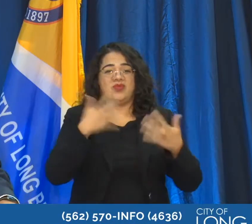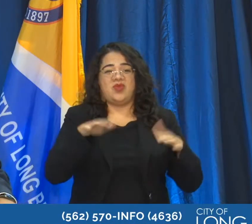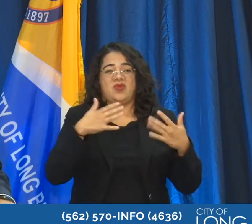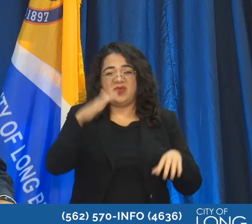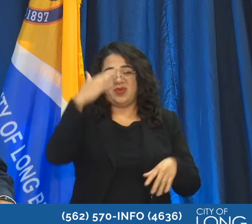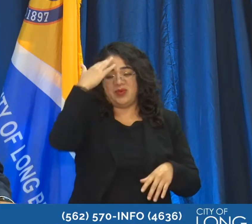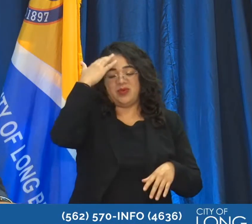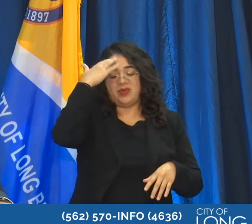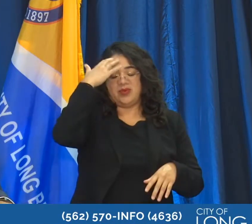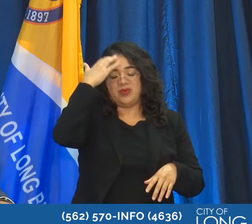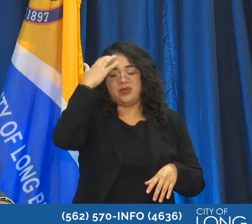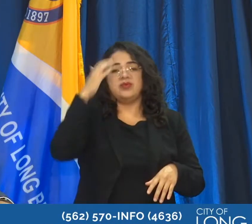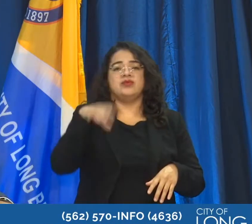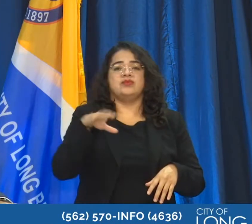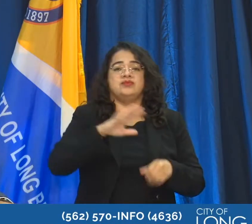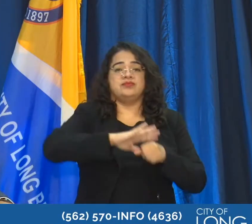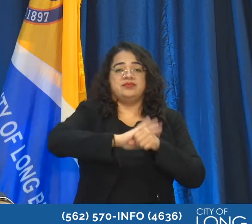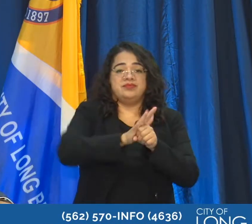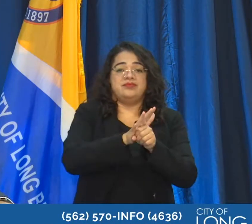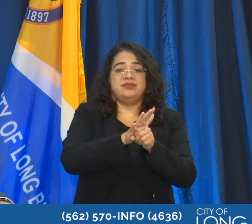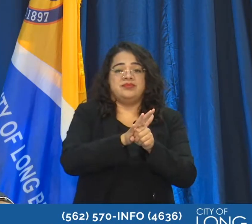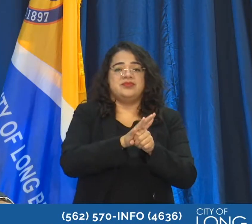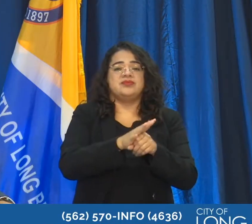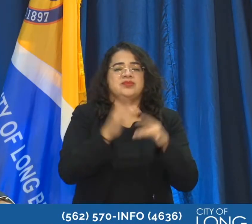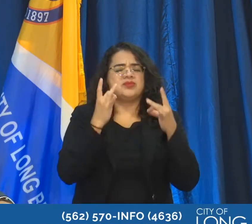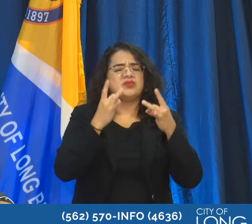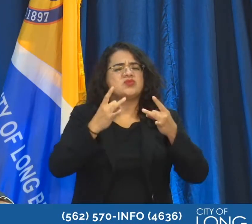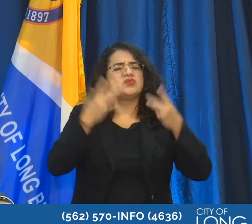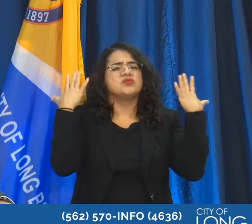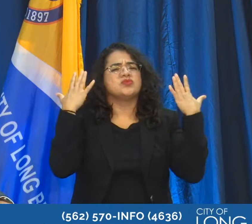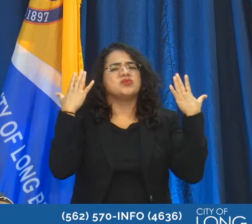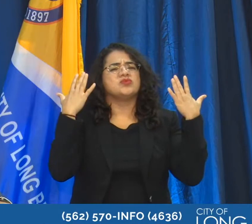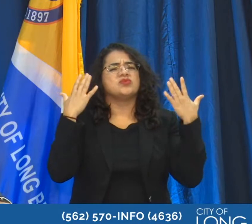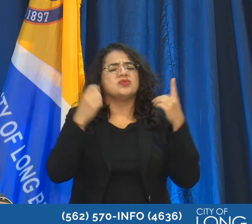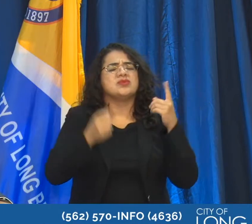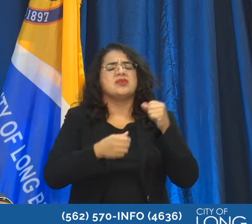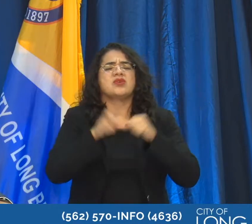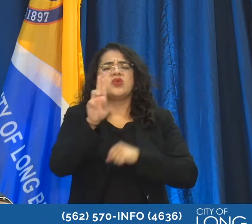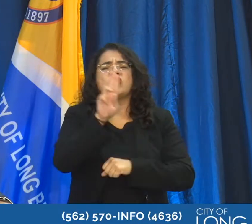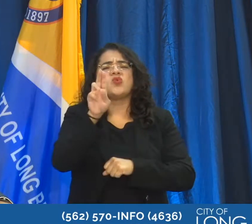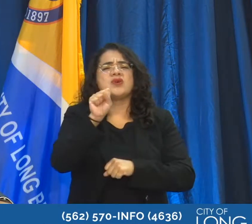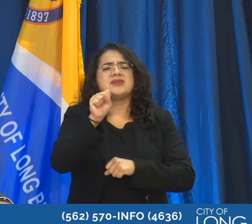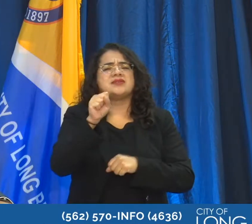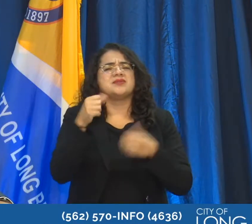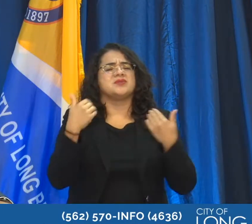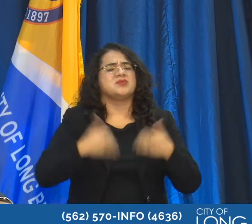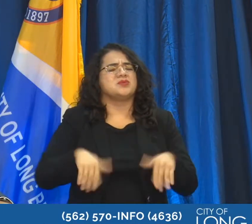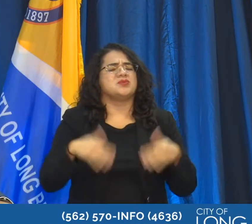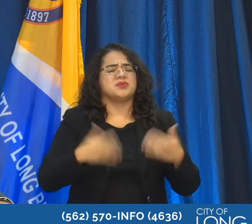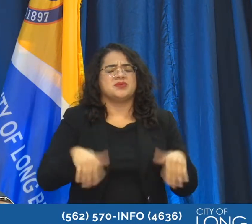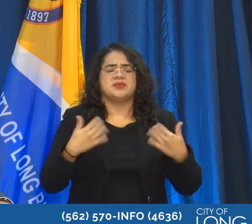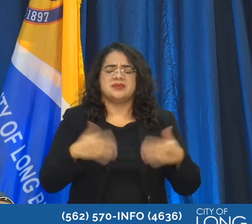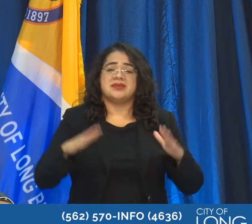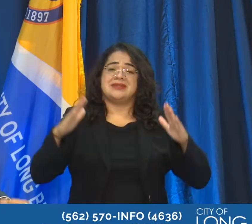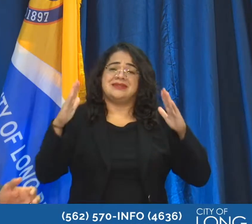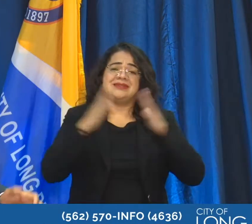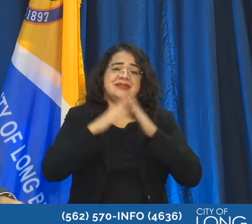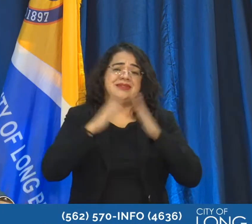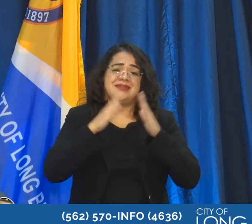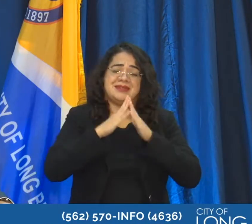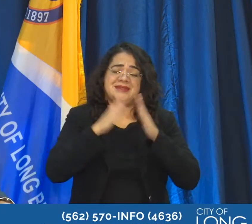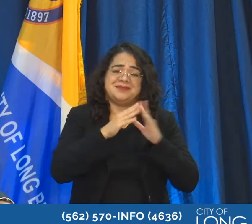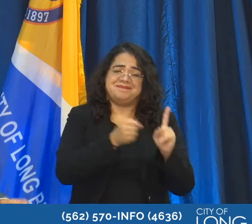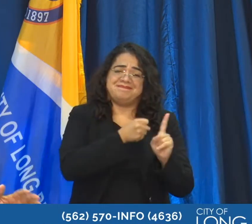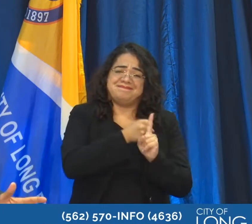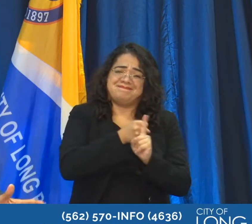the COVID-19 crisis, as we know, is impacting our country, has impacted our city greatly and so many families, and is